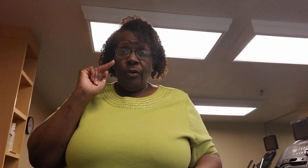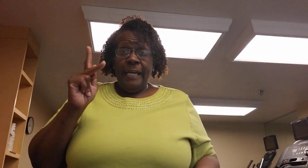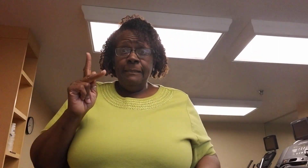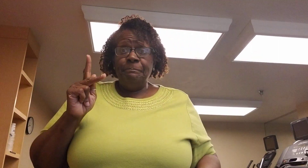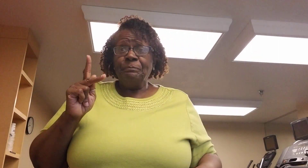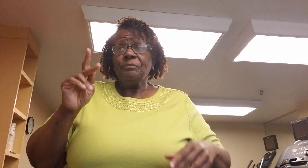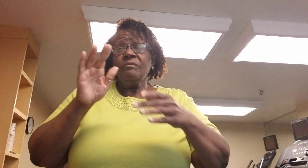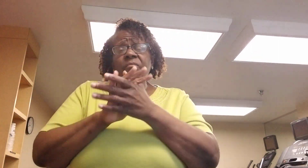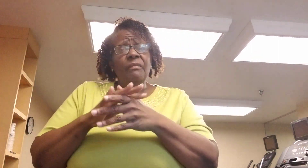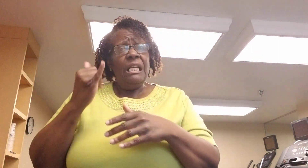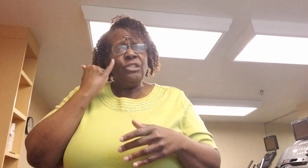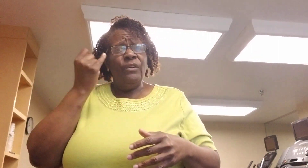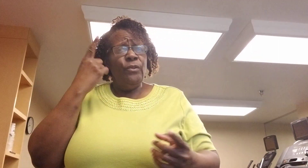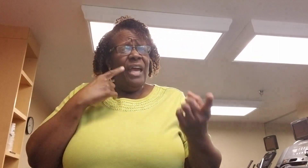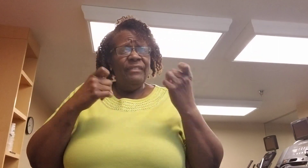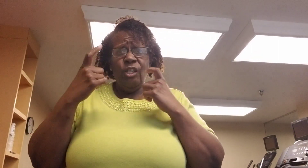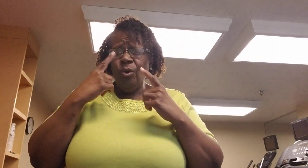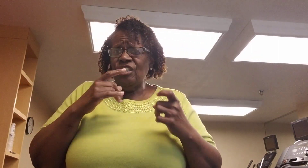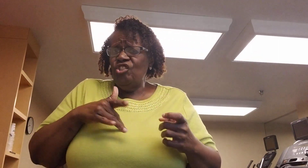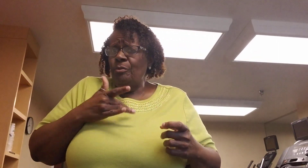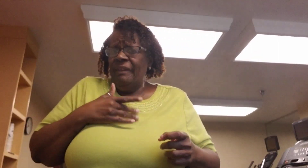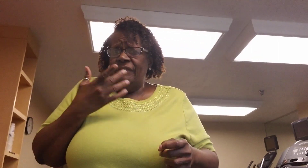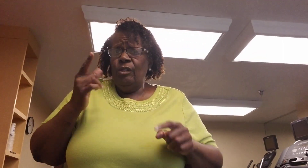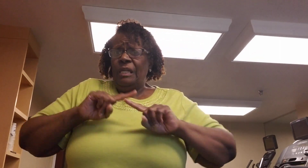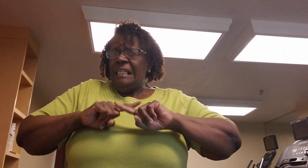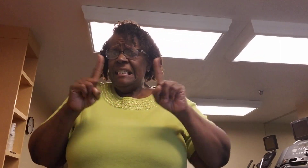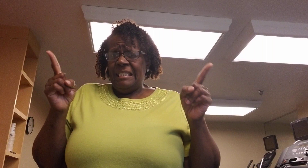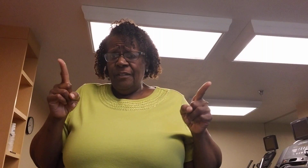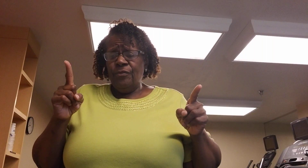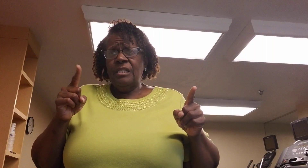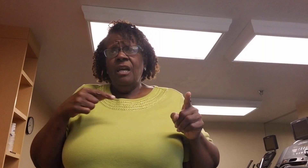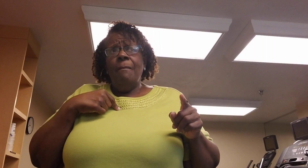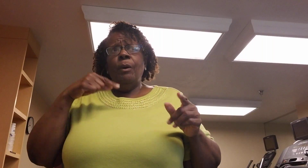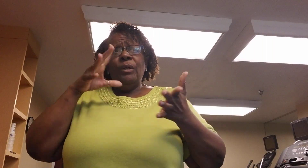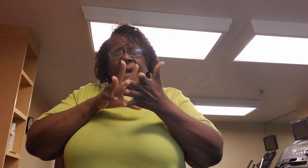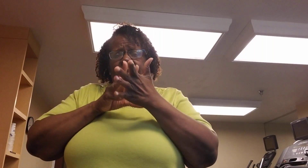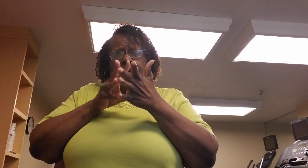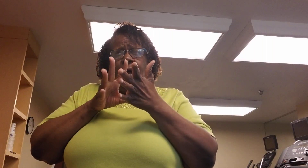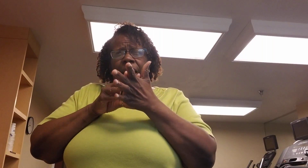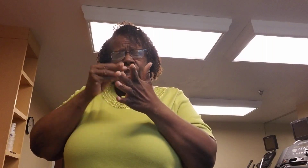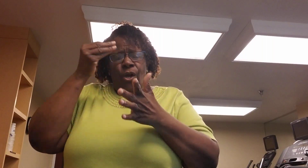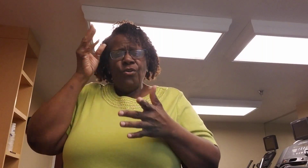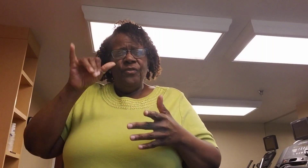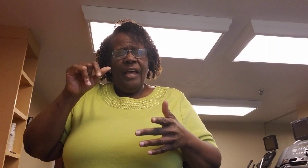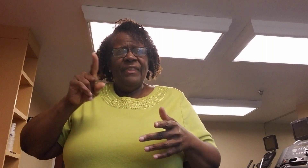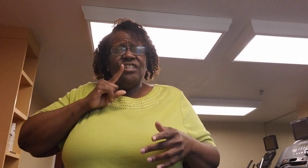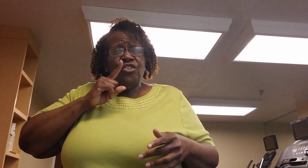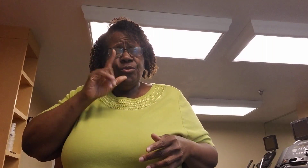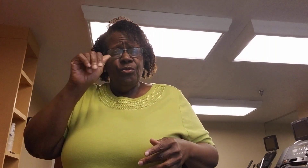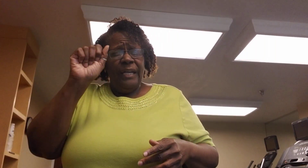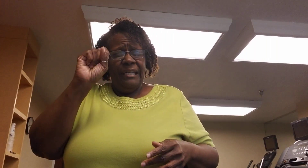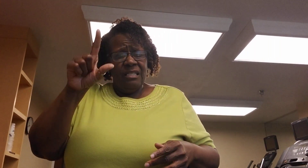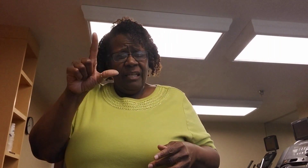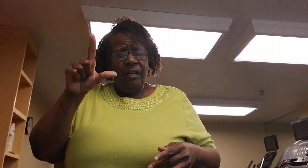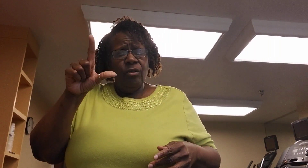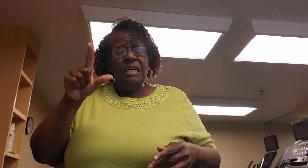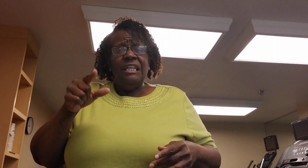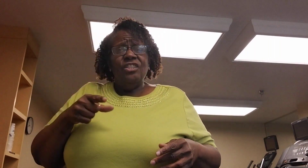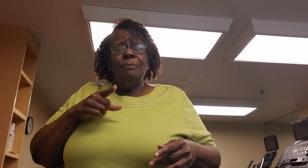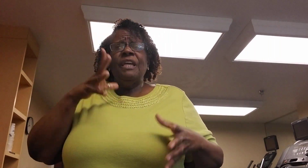okay? So if you have any questions, you may feel different, but when I learned that, that's true ASL, because